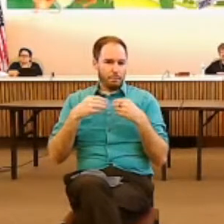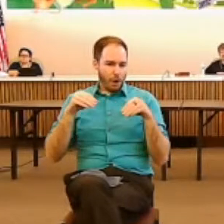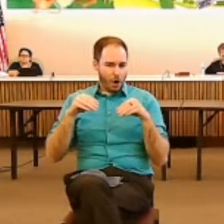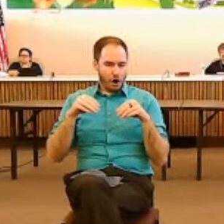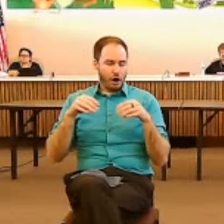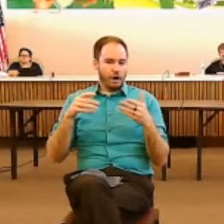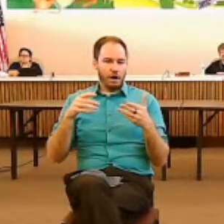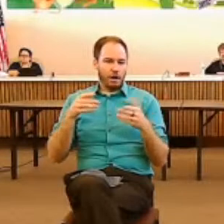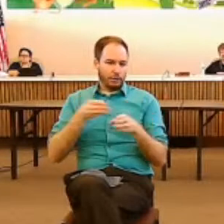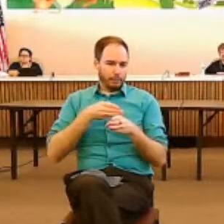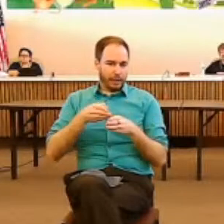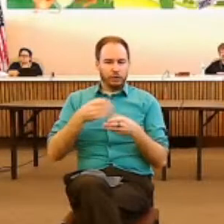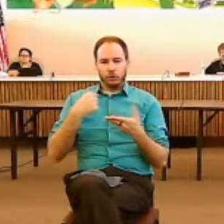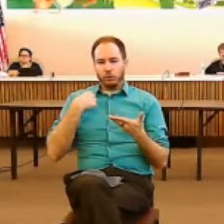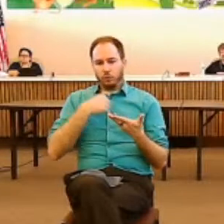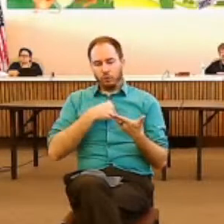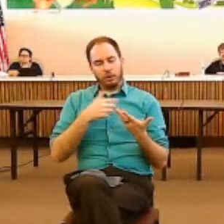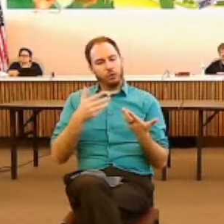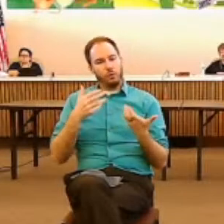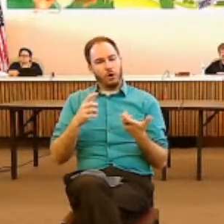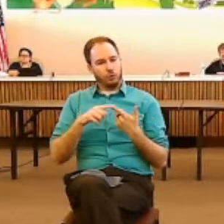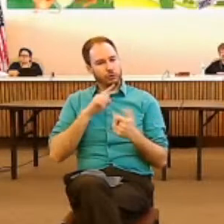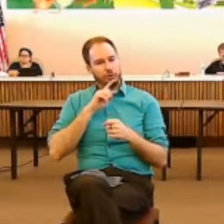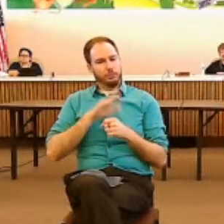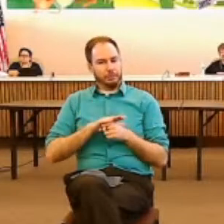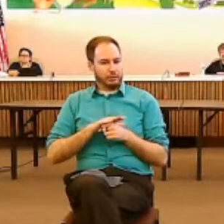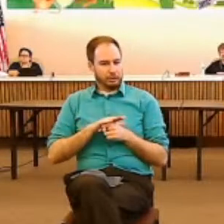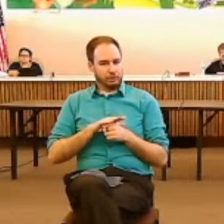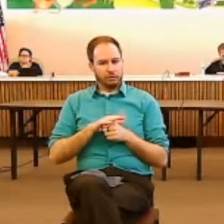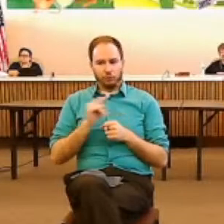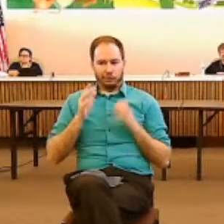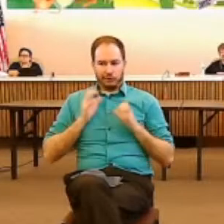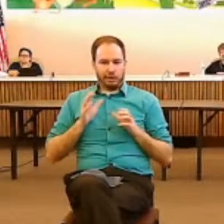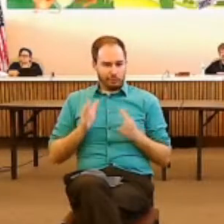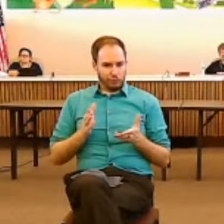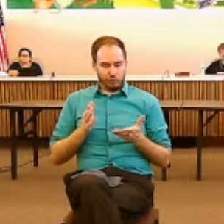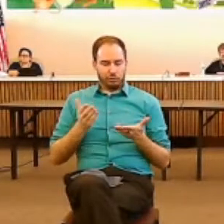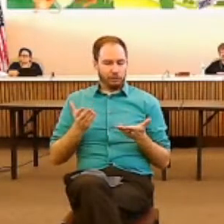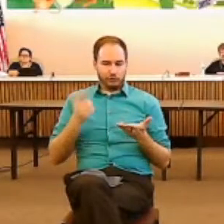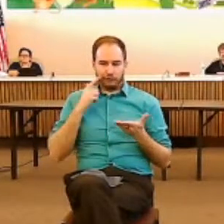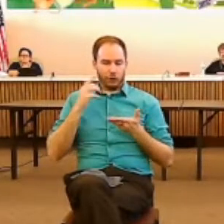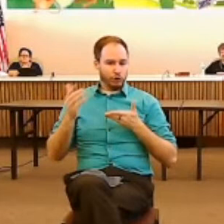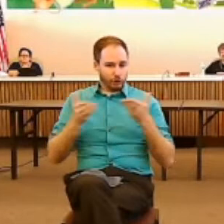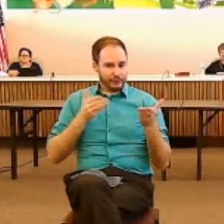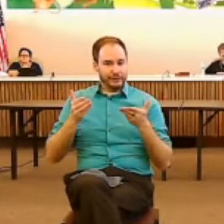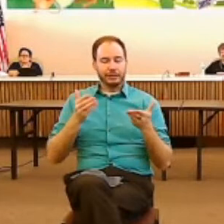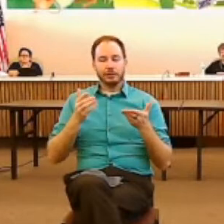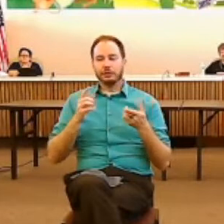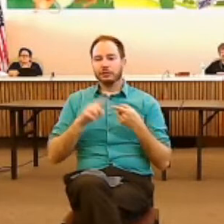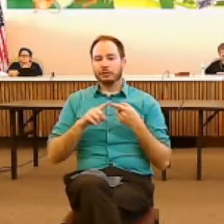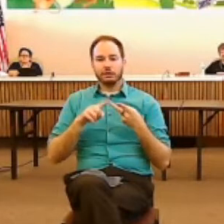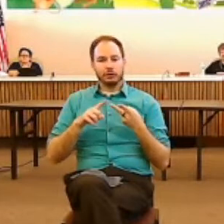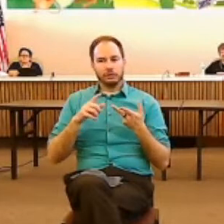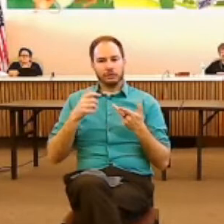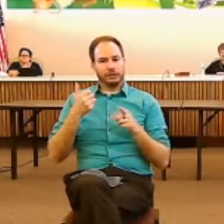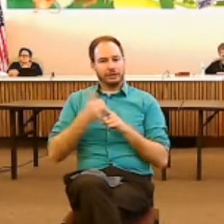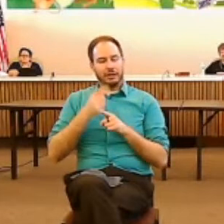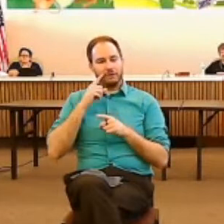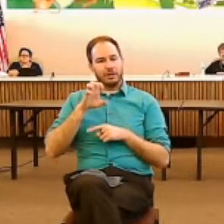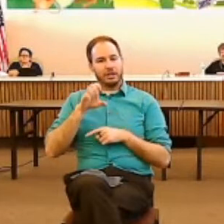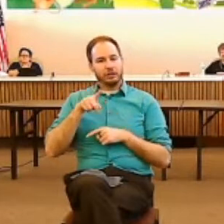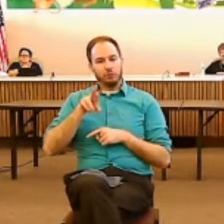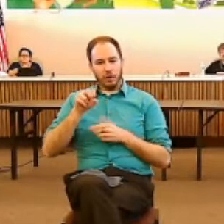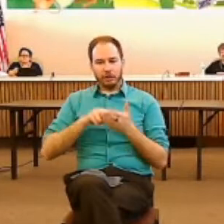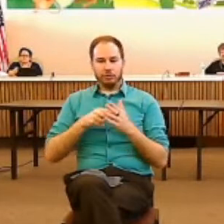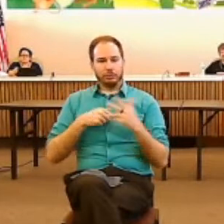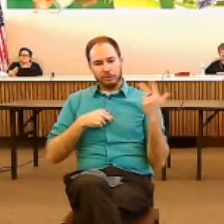want to give a commitment to the customers as far as service. It's an express tunnel wash, quick,